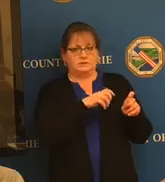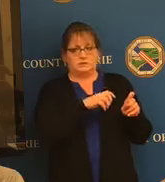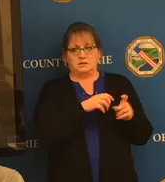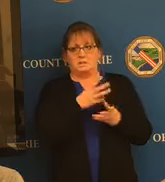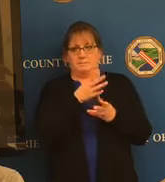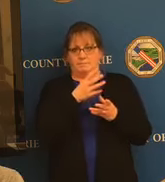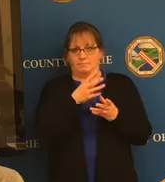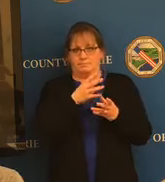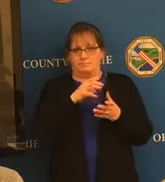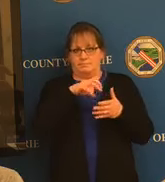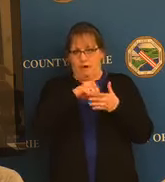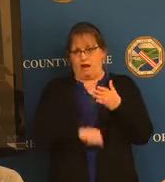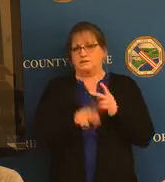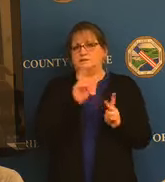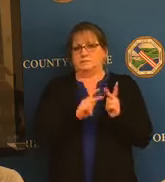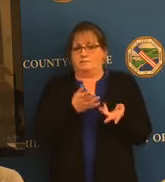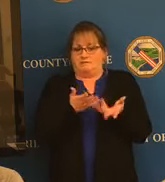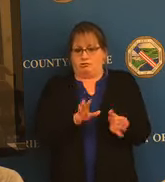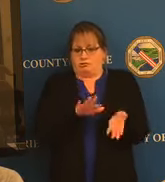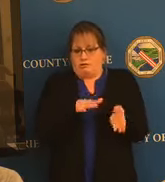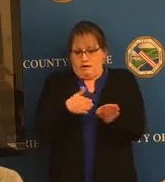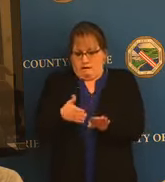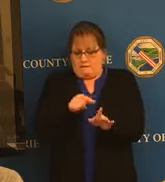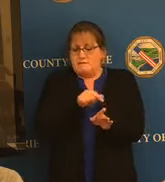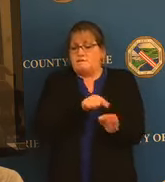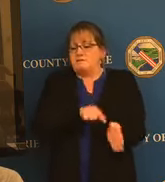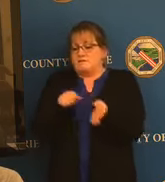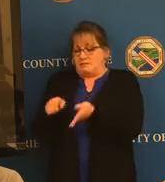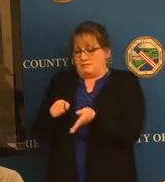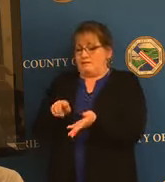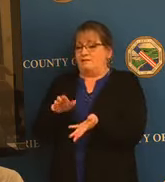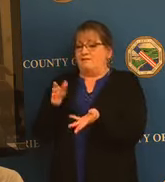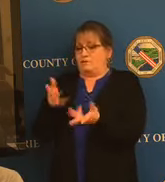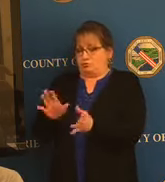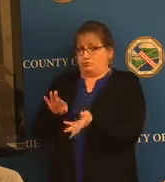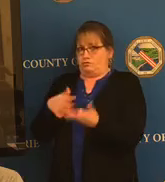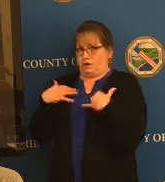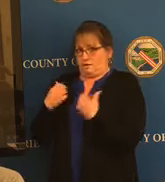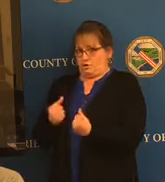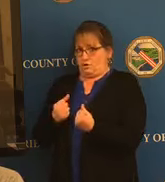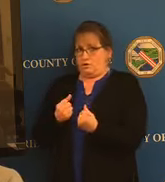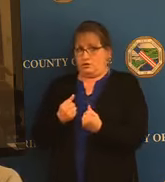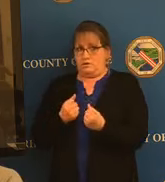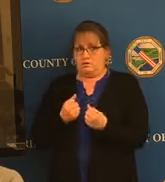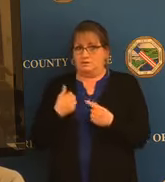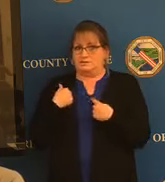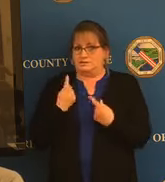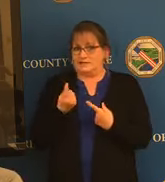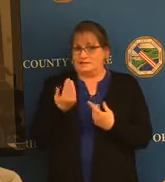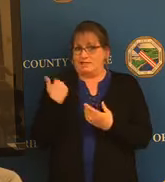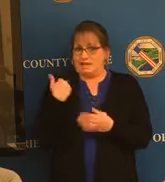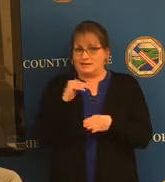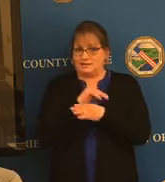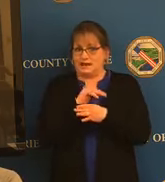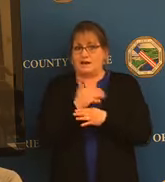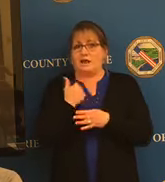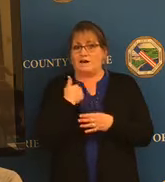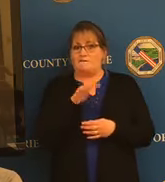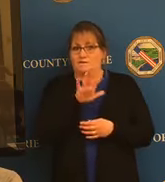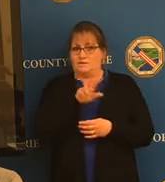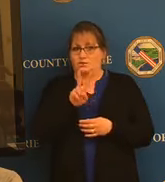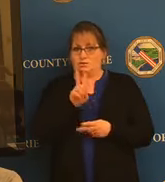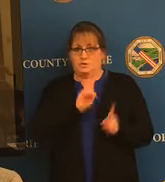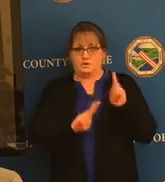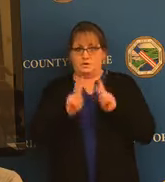died minus the people who have recovered. So as of the evening of last evening, there were 52 individuals